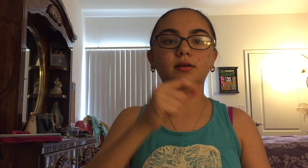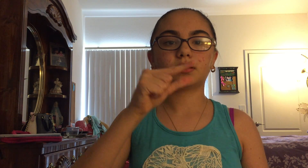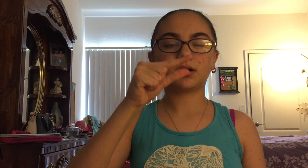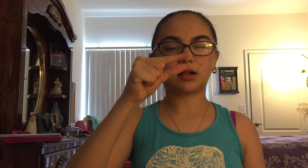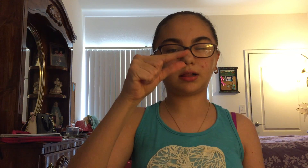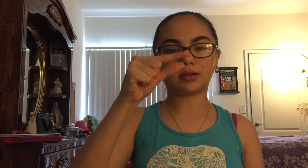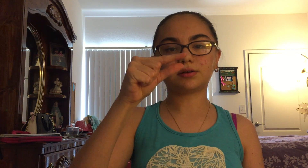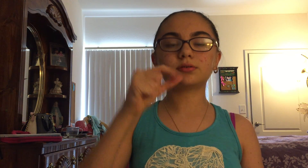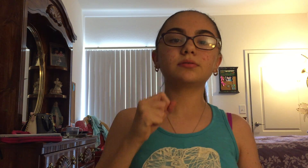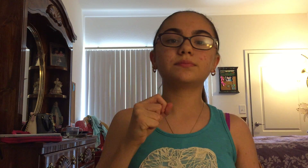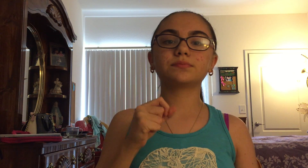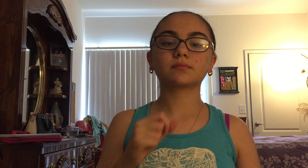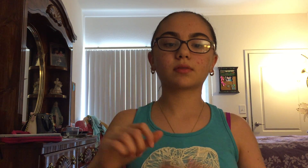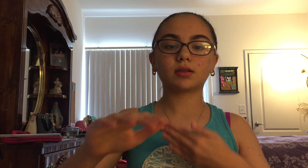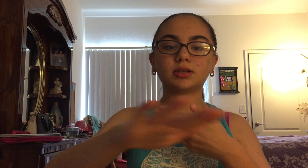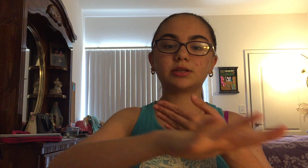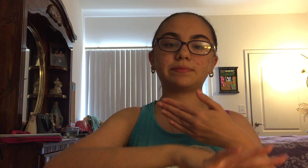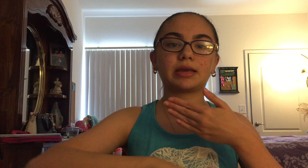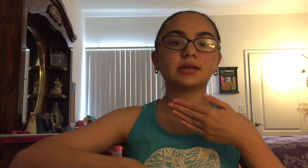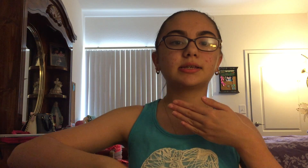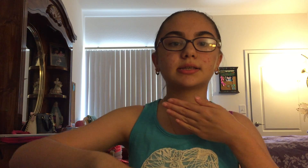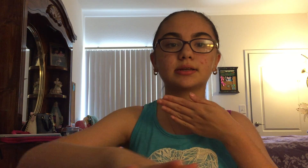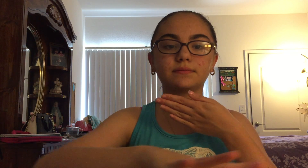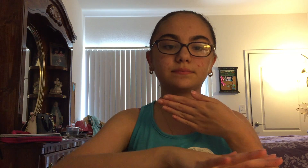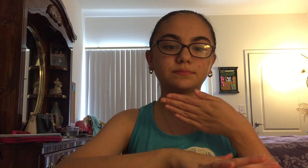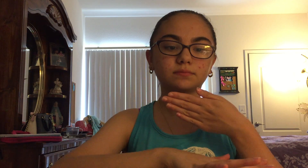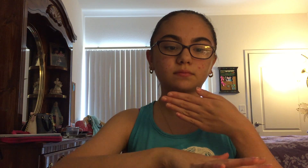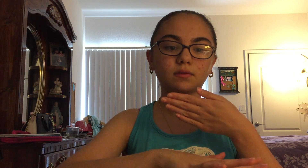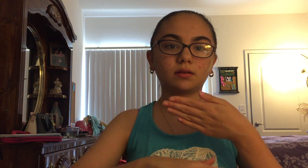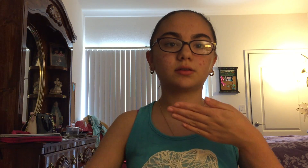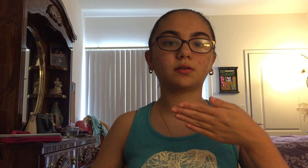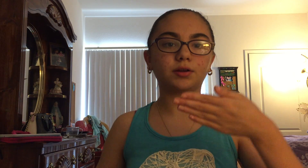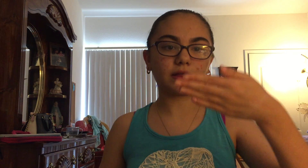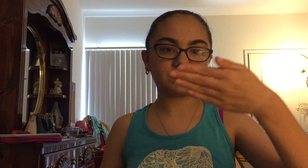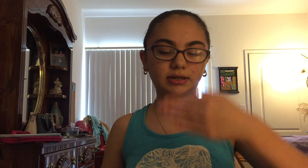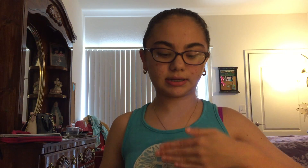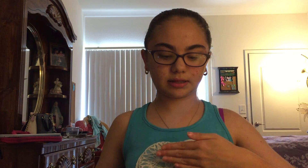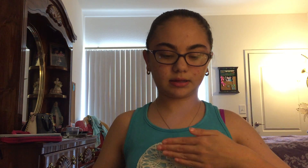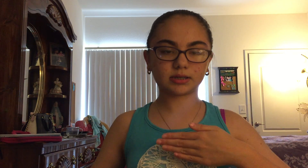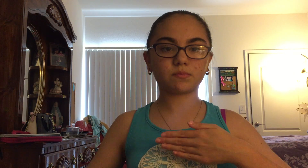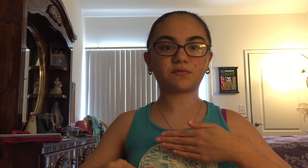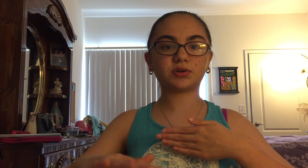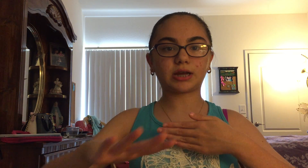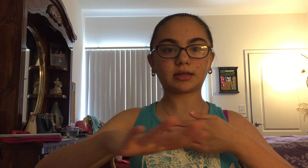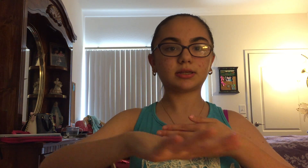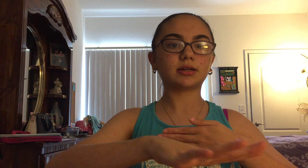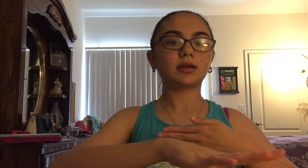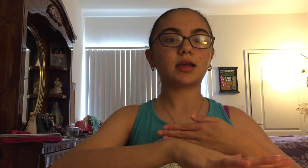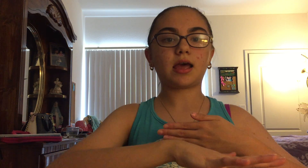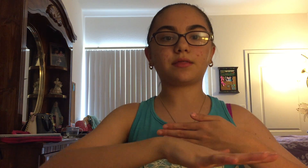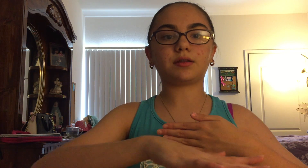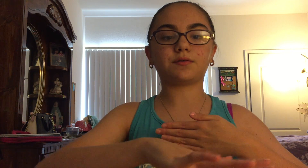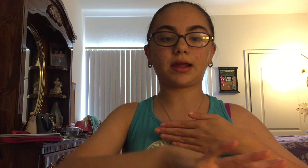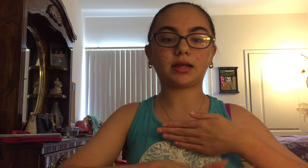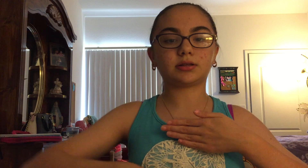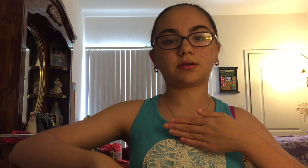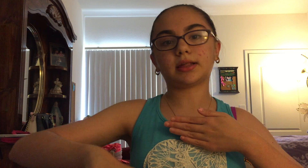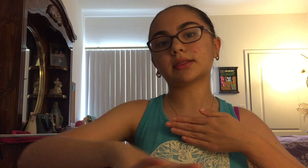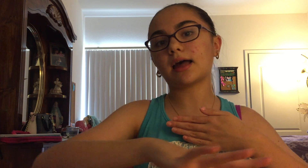a little space space so your left hands like this above your chest and then your right hand going like